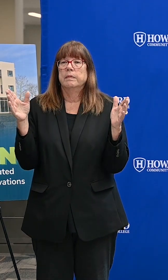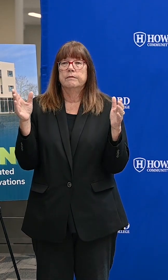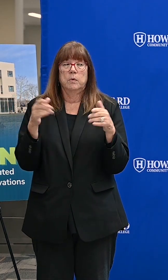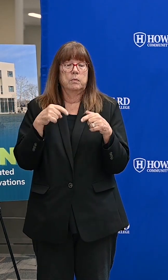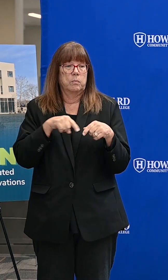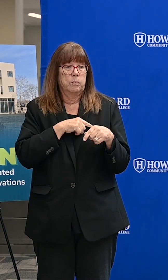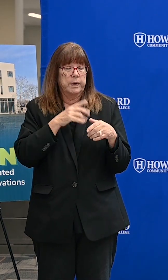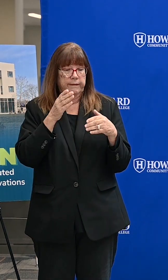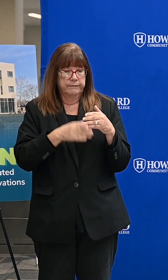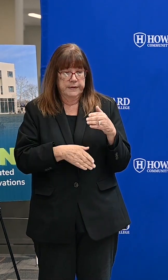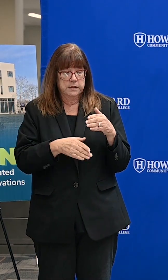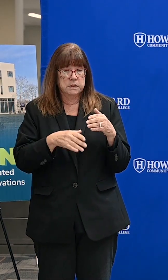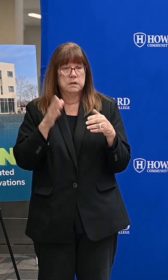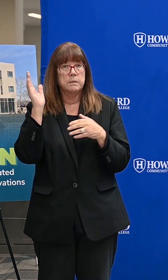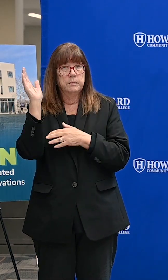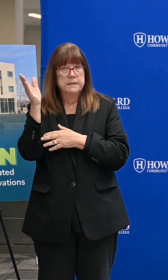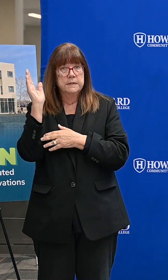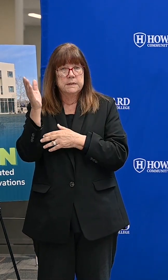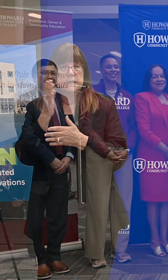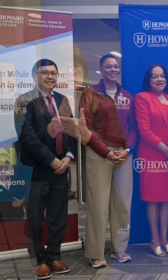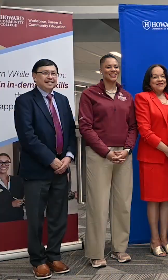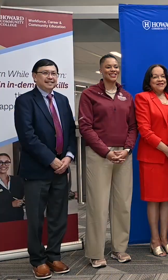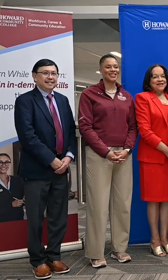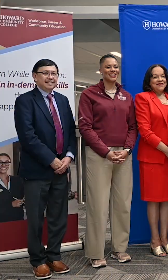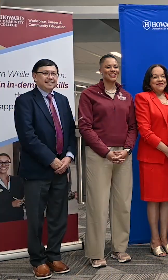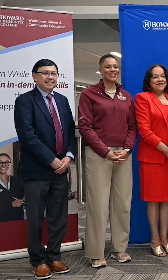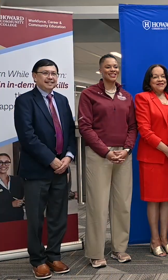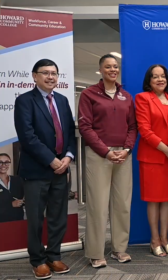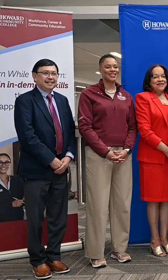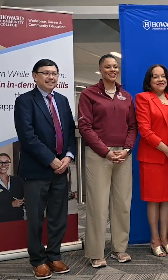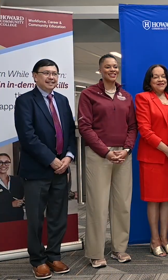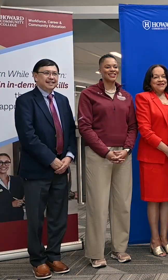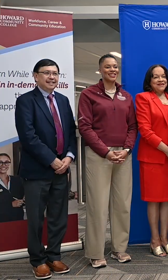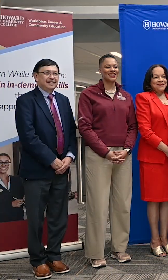the presentation portion of today. And at this time, I'd